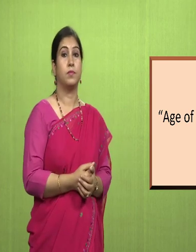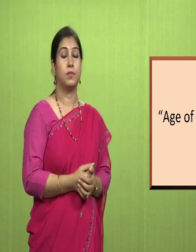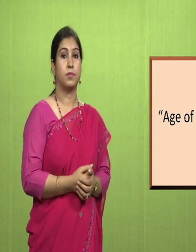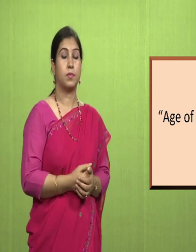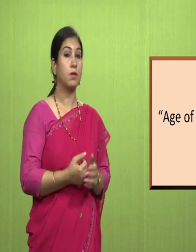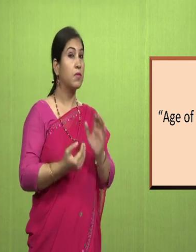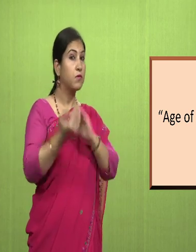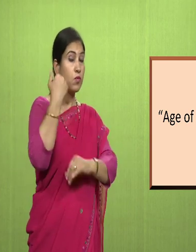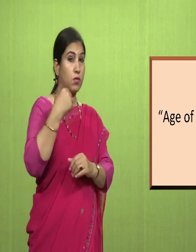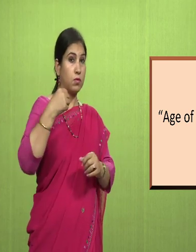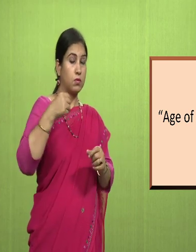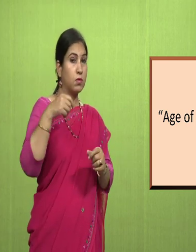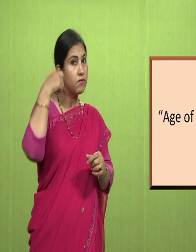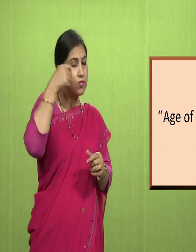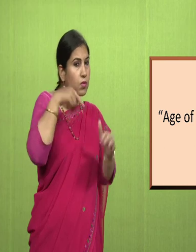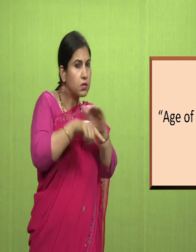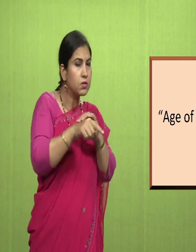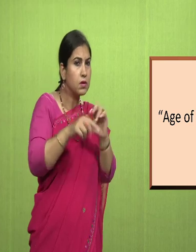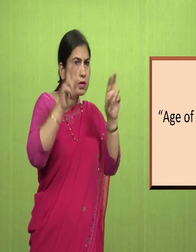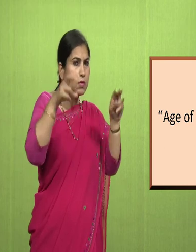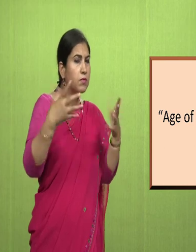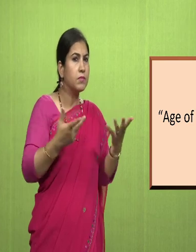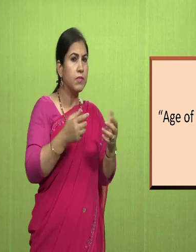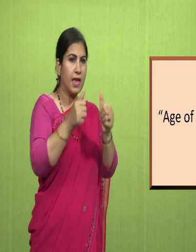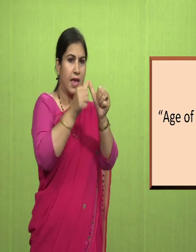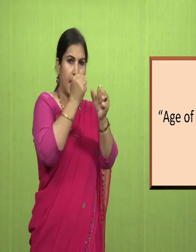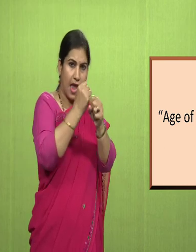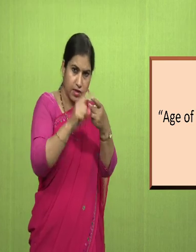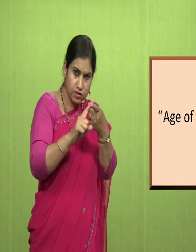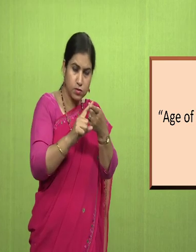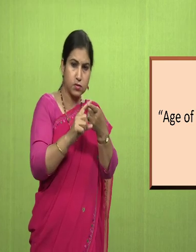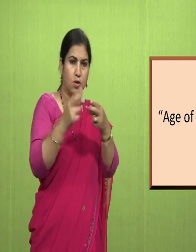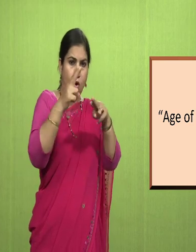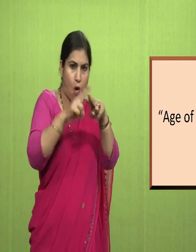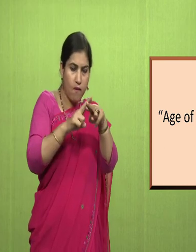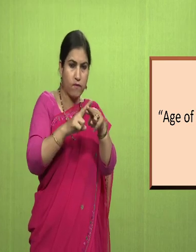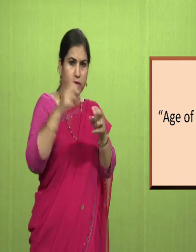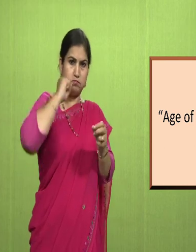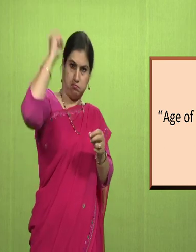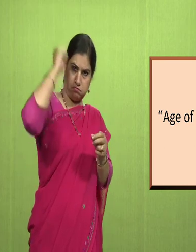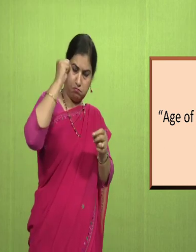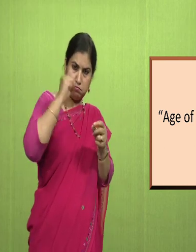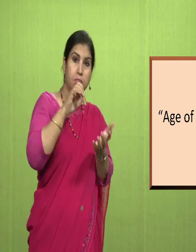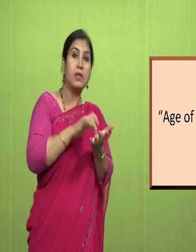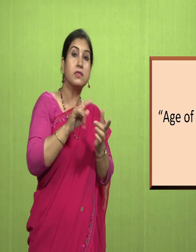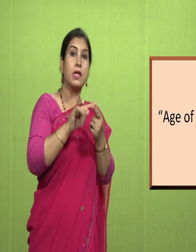we had learnt about the age of revolution in Europe